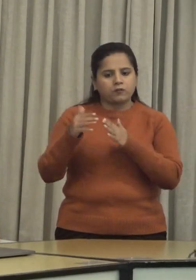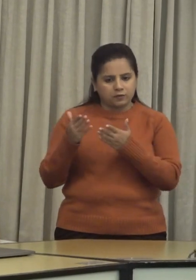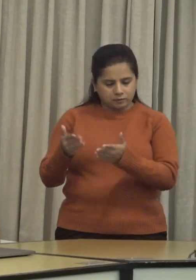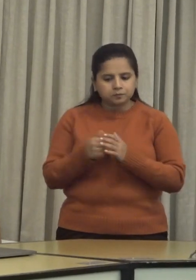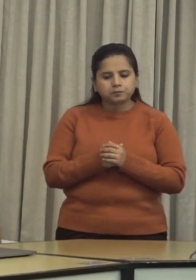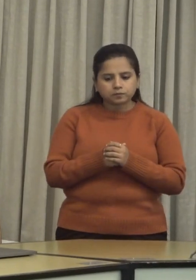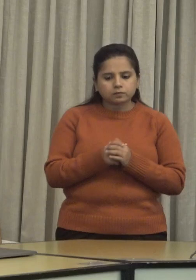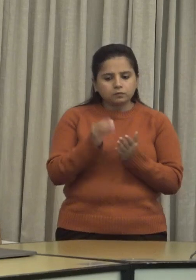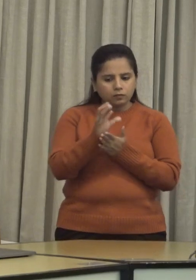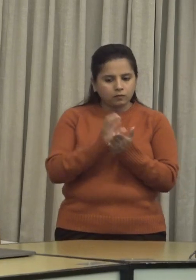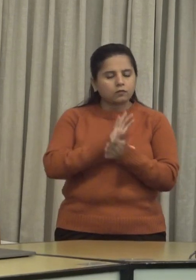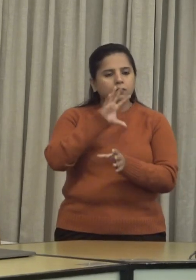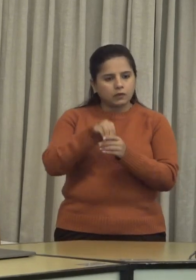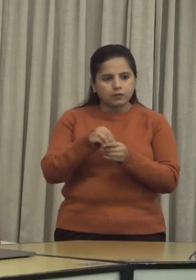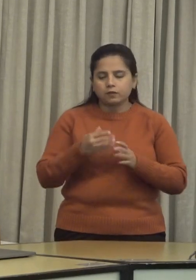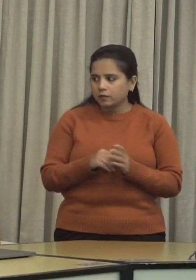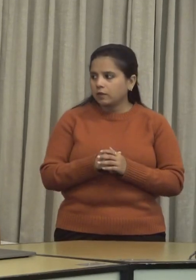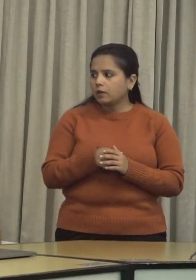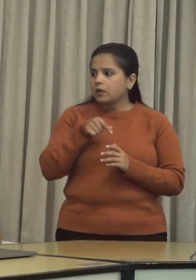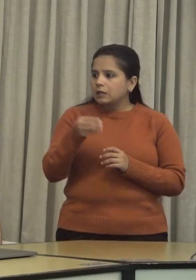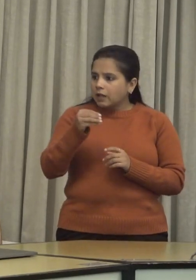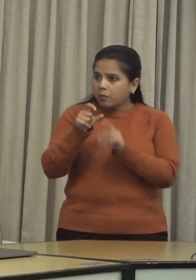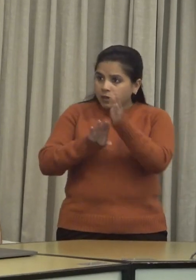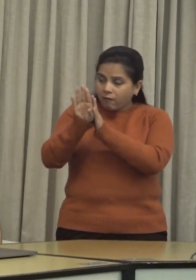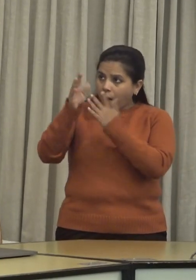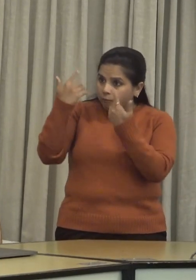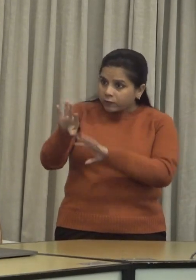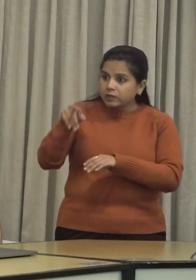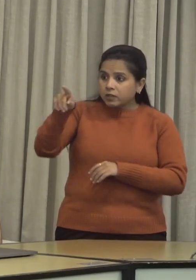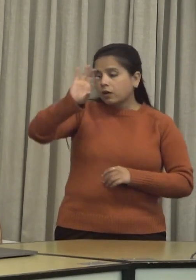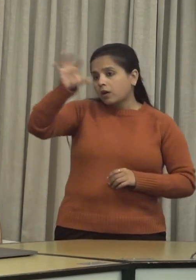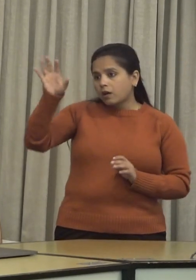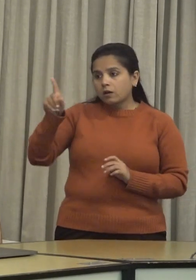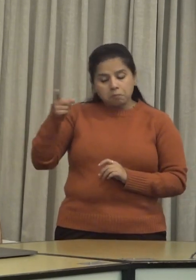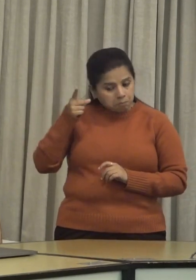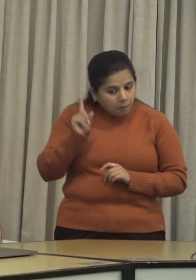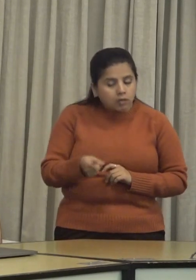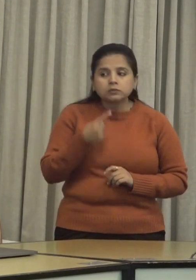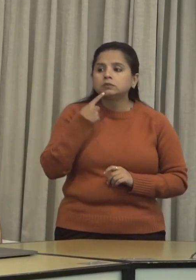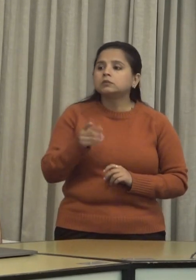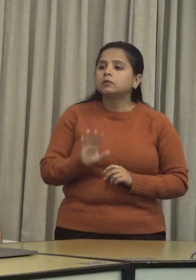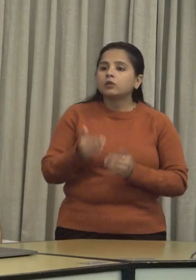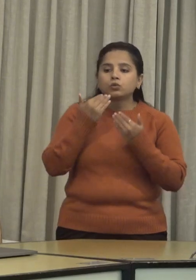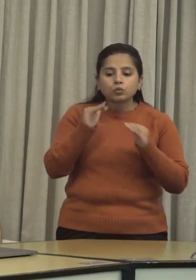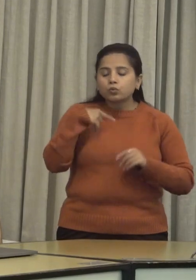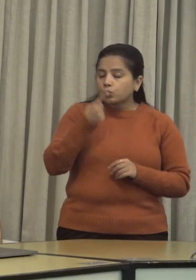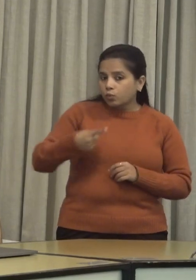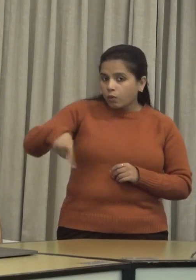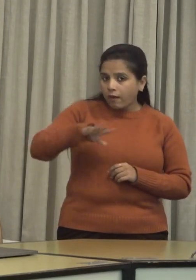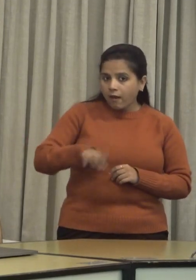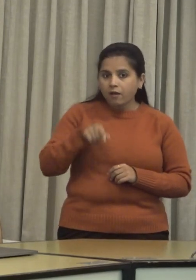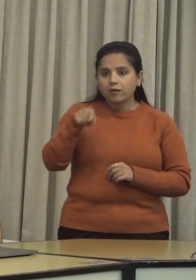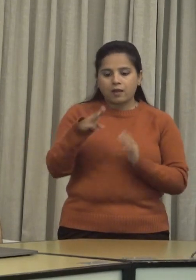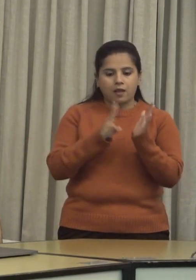as a part of the curriculum. In developed countries, it is mandatory that the student who has to pass